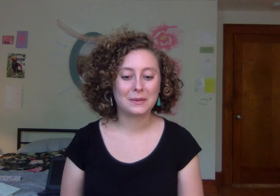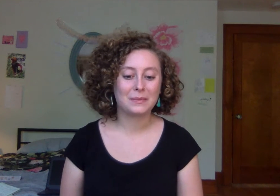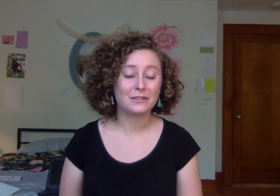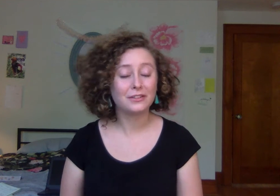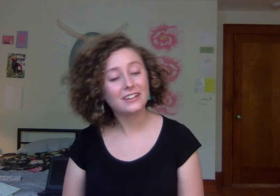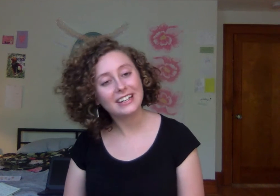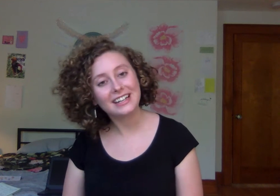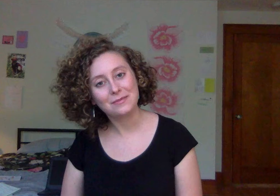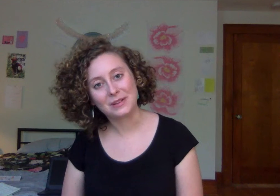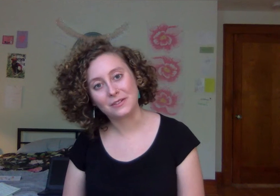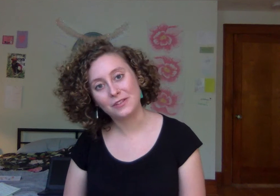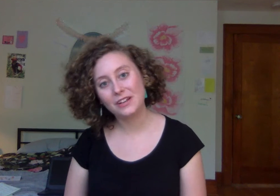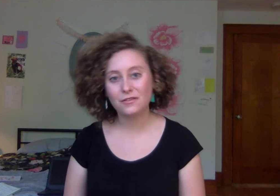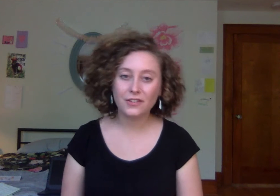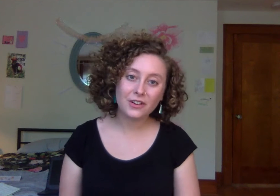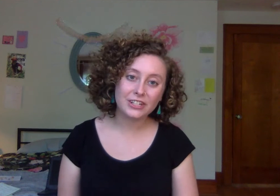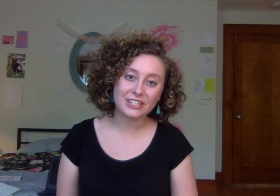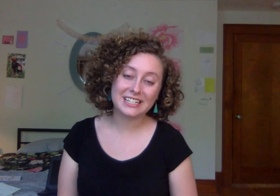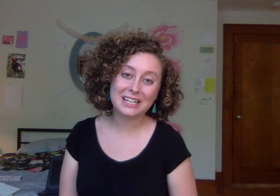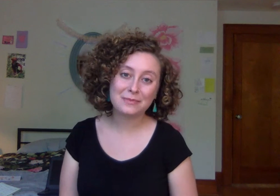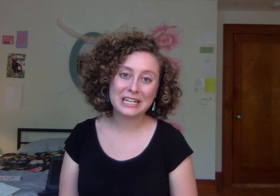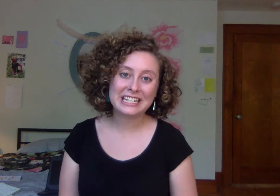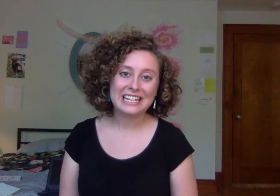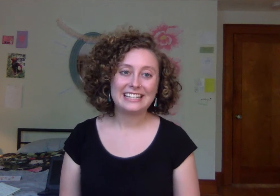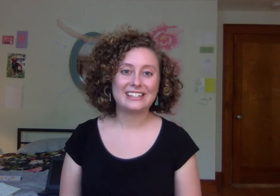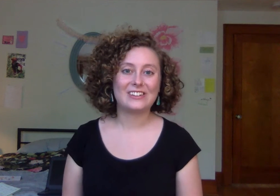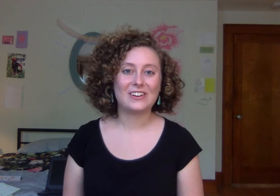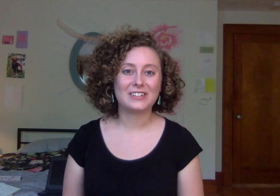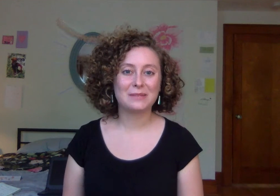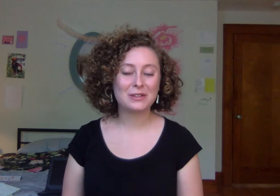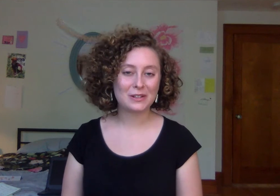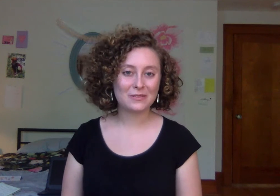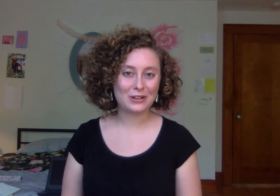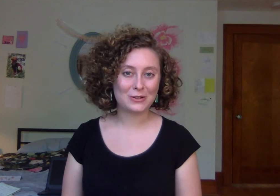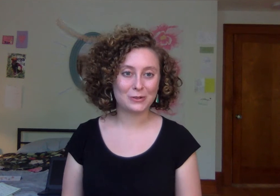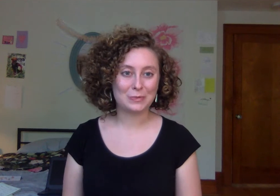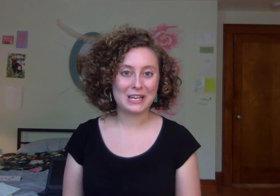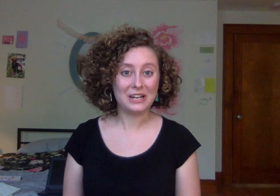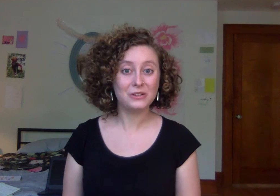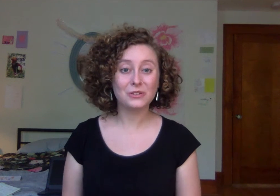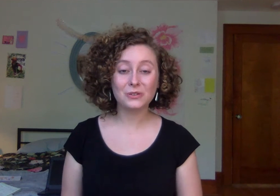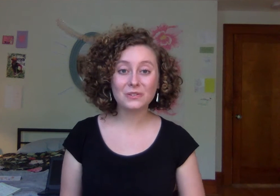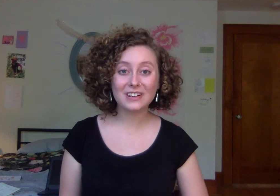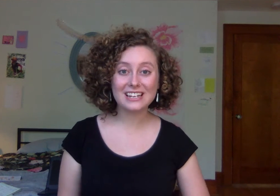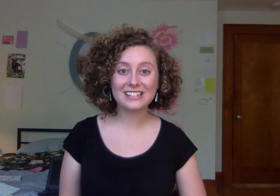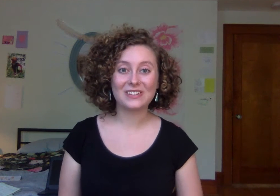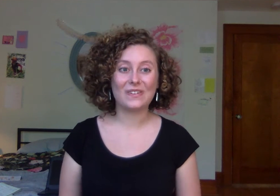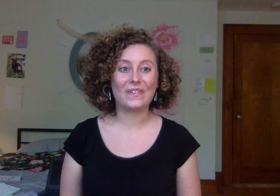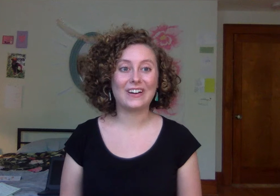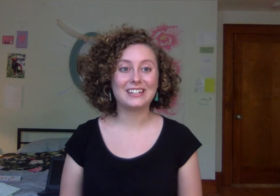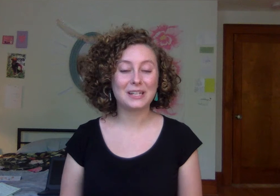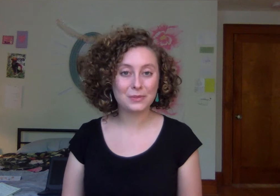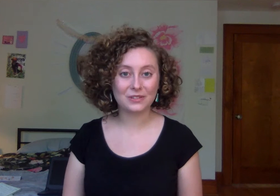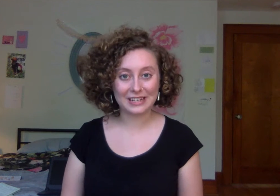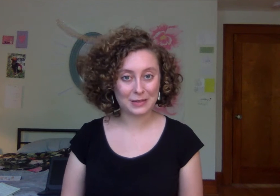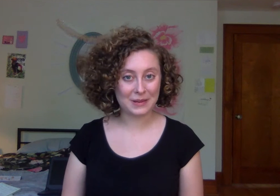bit of learning, bit of info, entertainment. So some of the videos will be stories or tips or